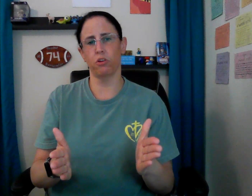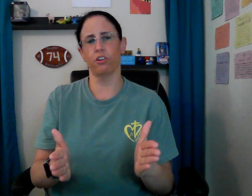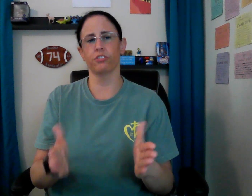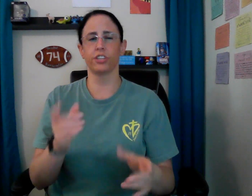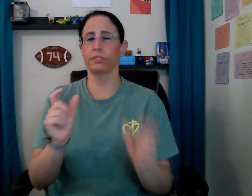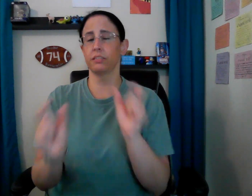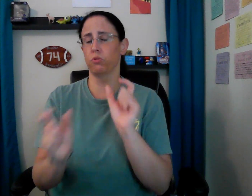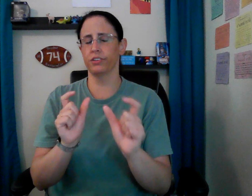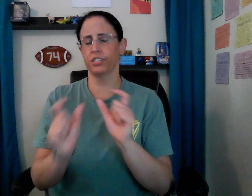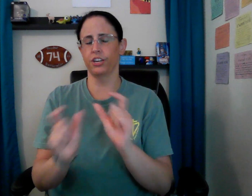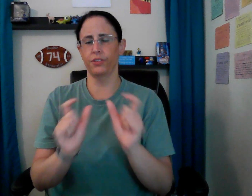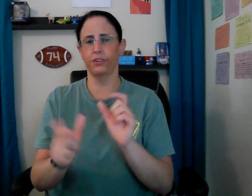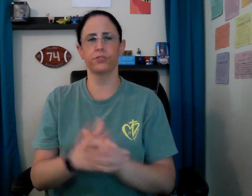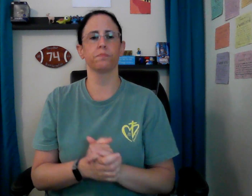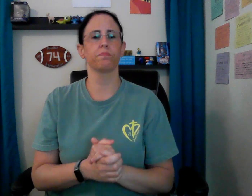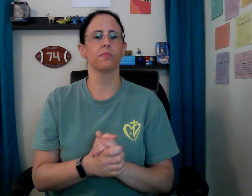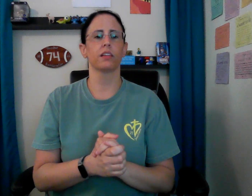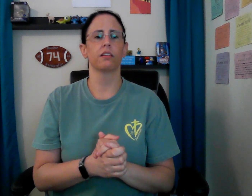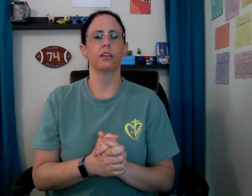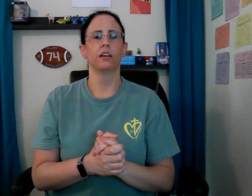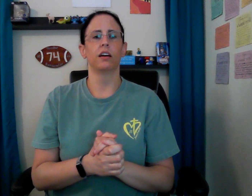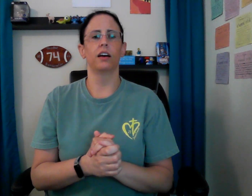marker. So it's important to know those.